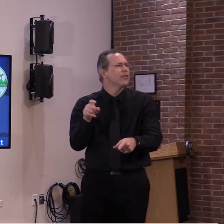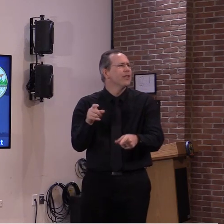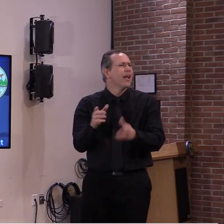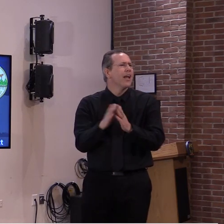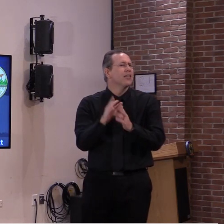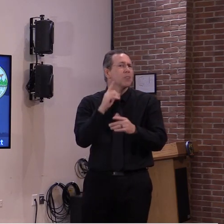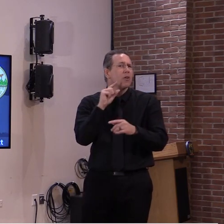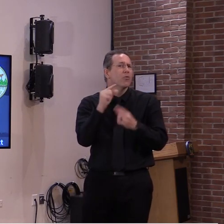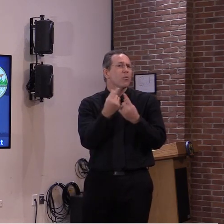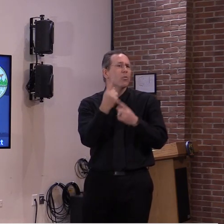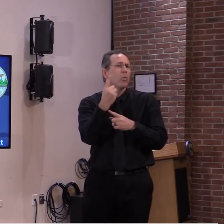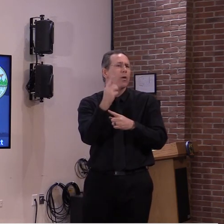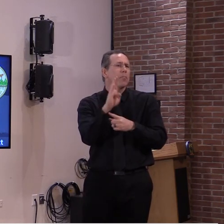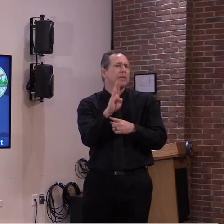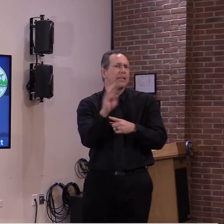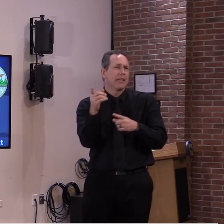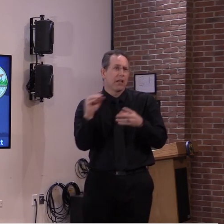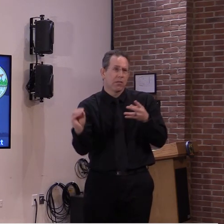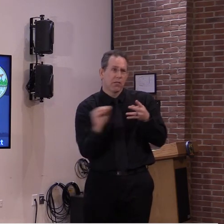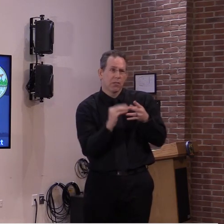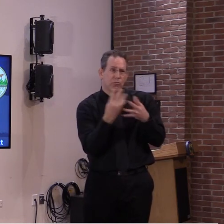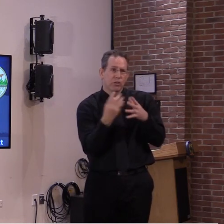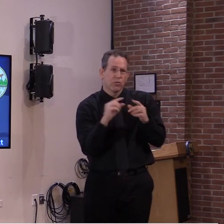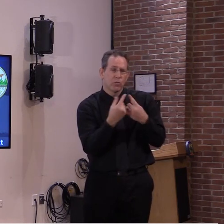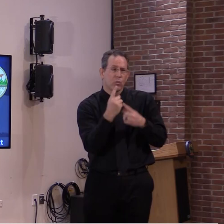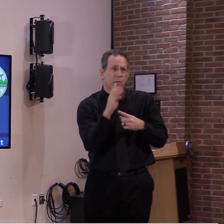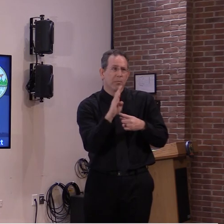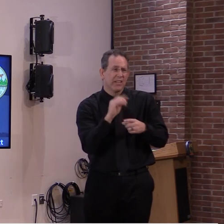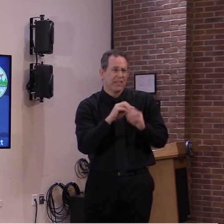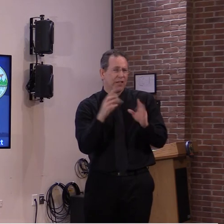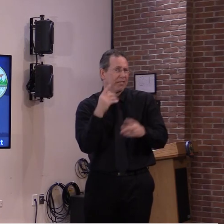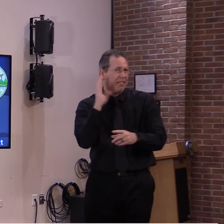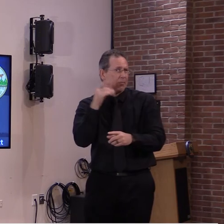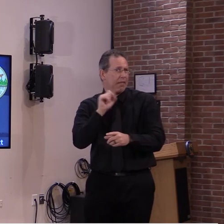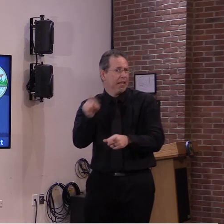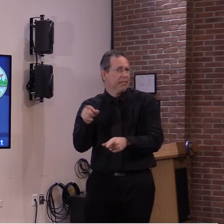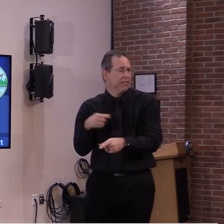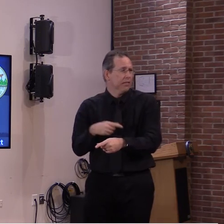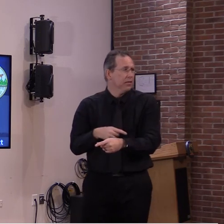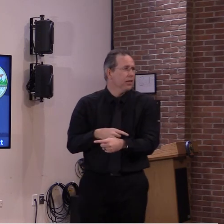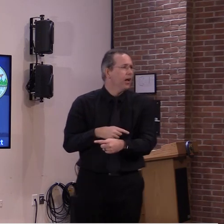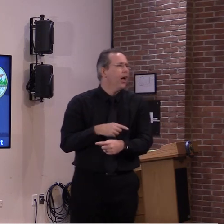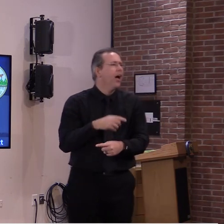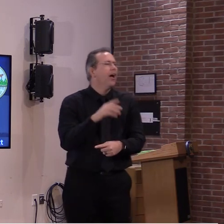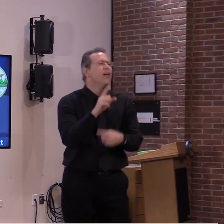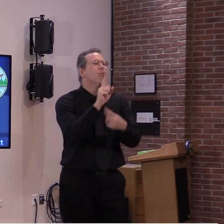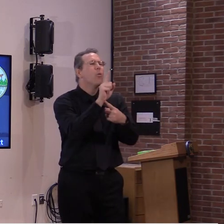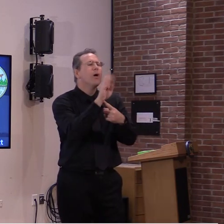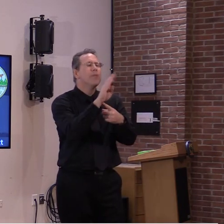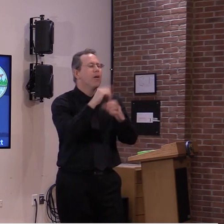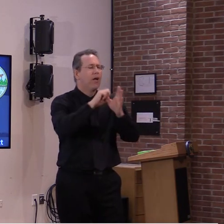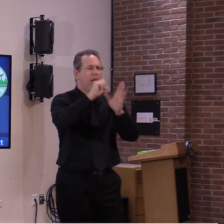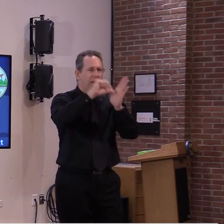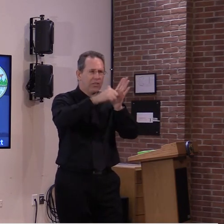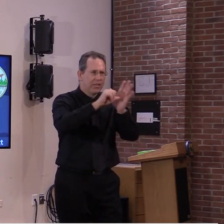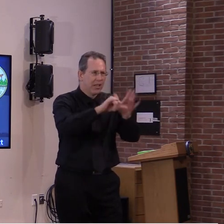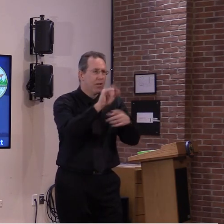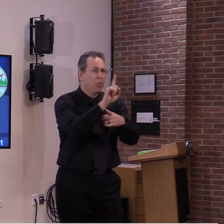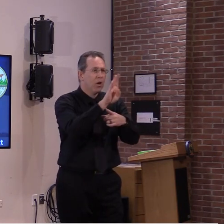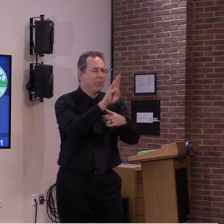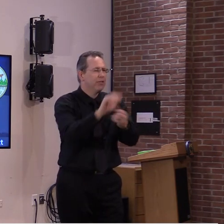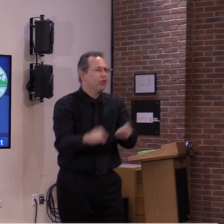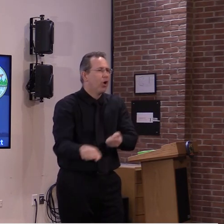Right. So, you know, we've gotten rid of the 1B part of our vocabulary, and we're really doing an age banding and other conditions